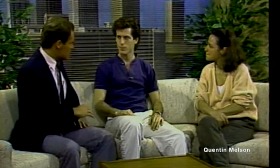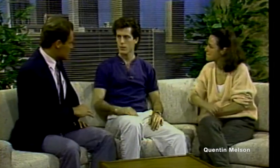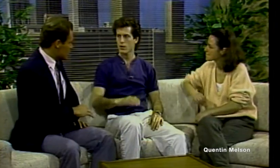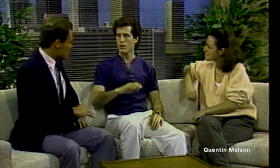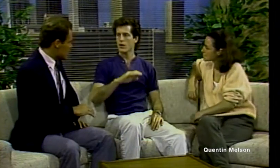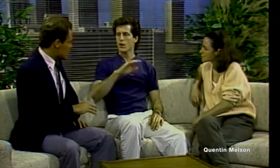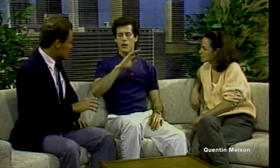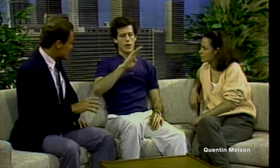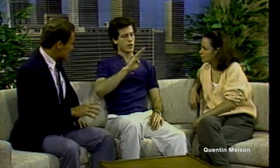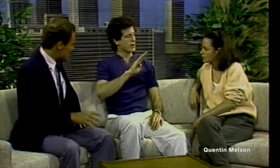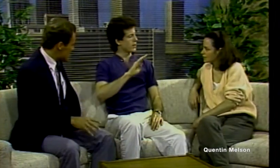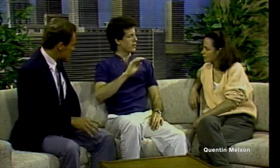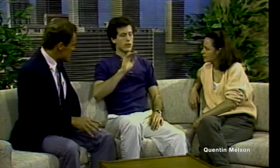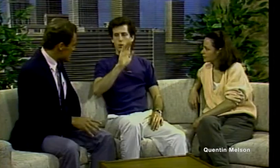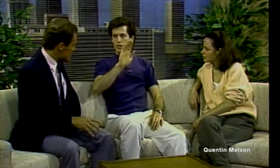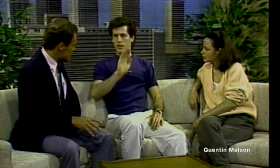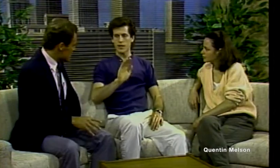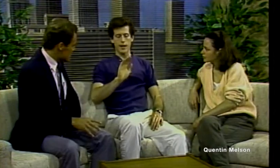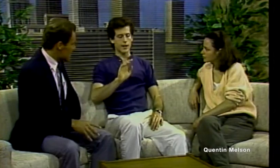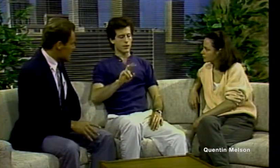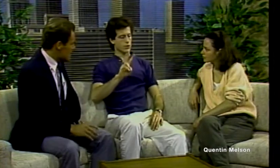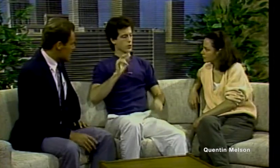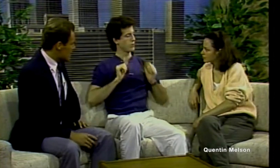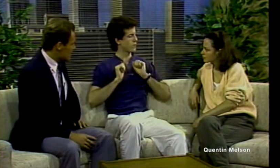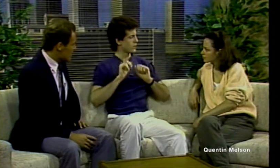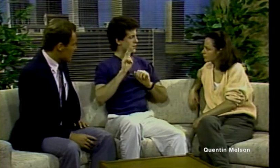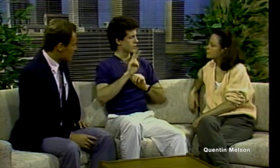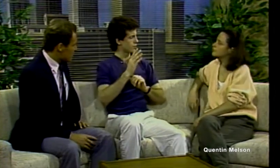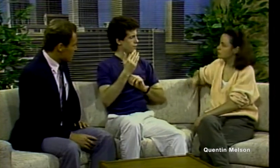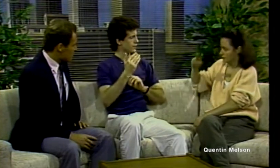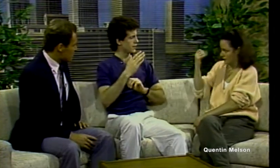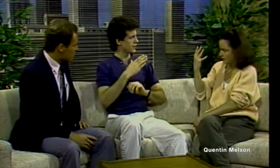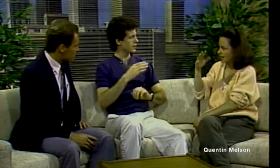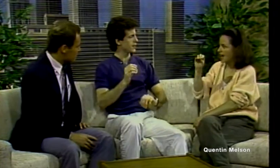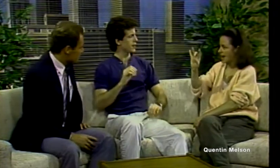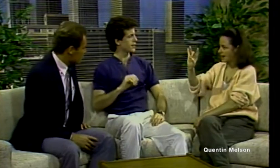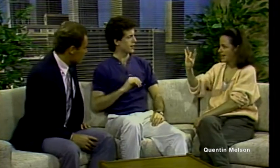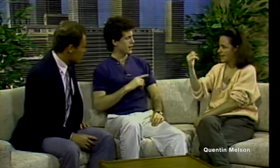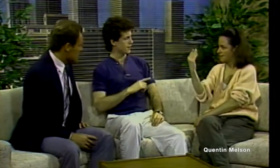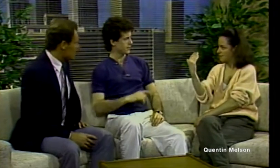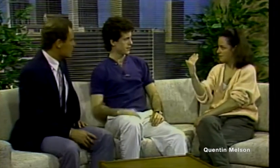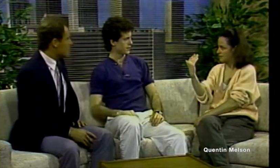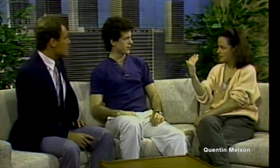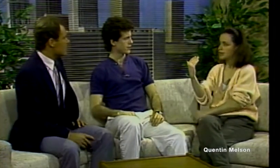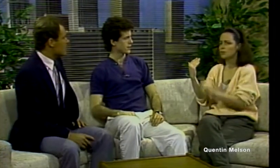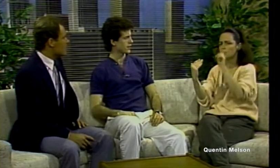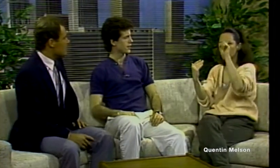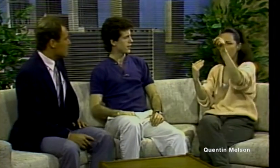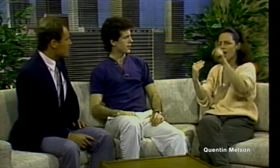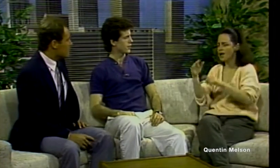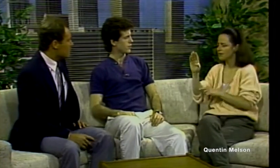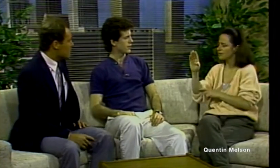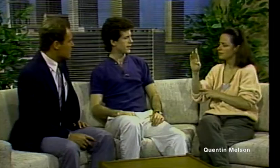going to be Saturday night? No, it's Sunday. There's two performances, 2:15 and 8:15, CAROLE's saying. We'll be at